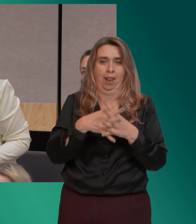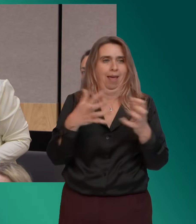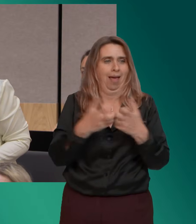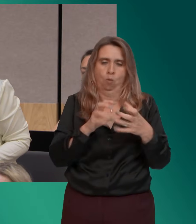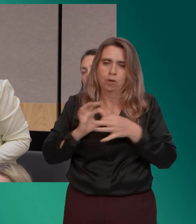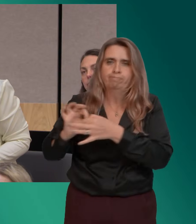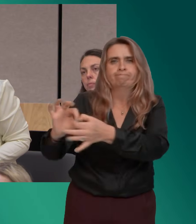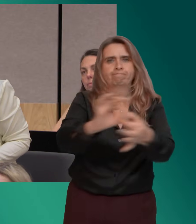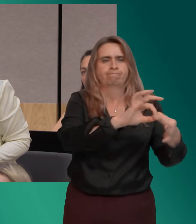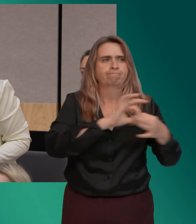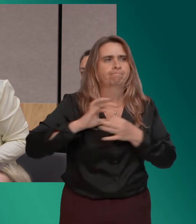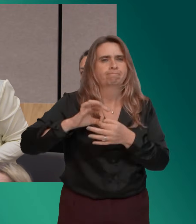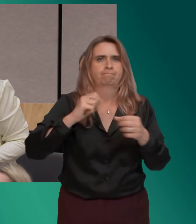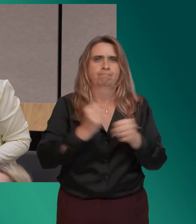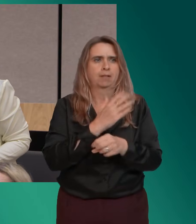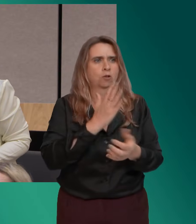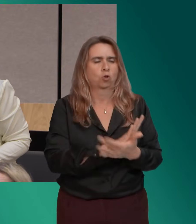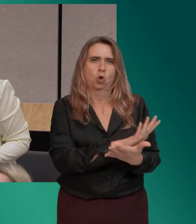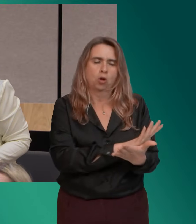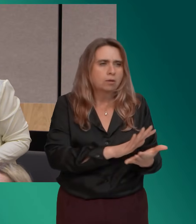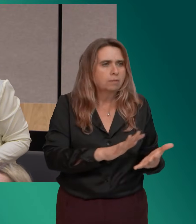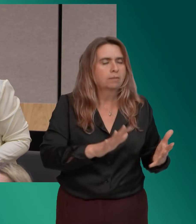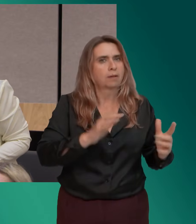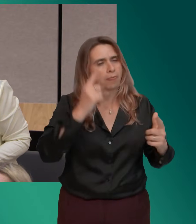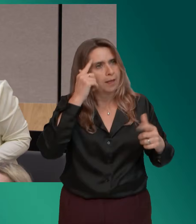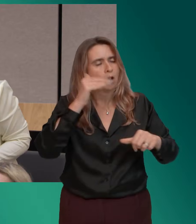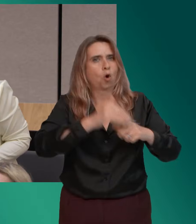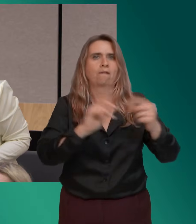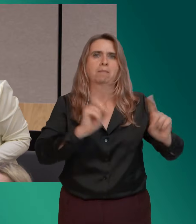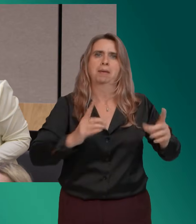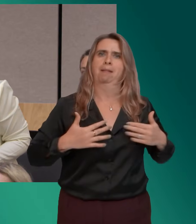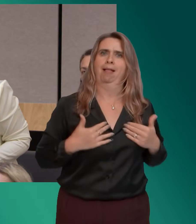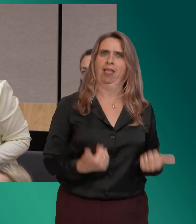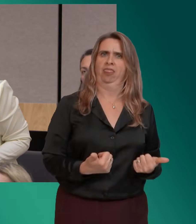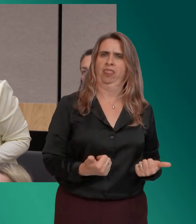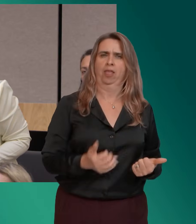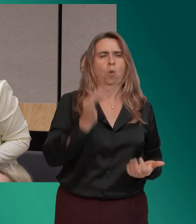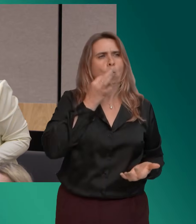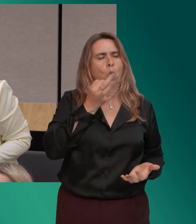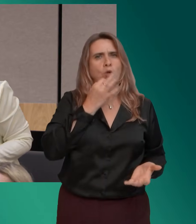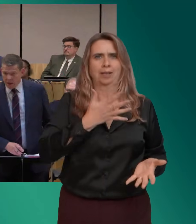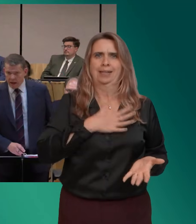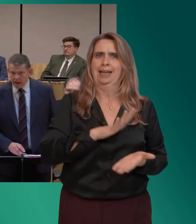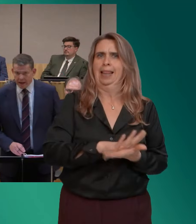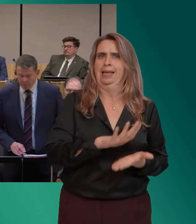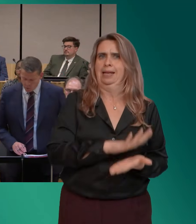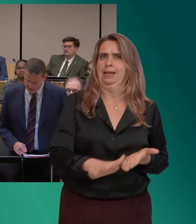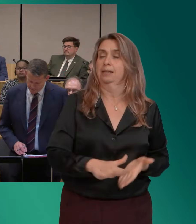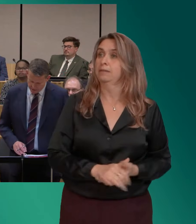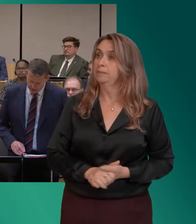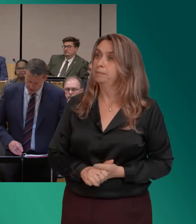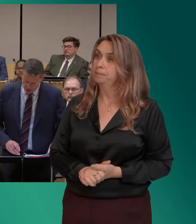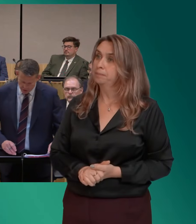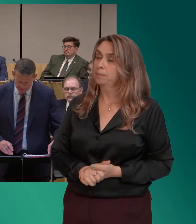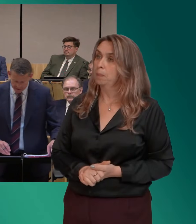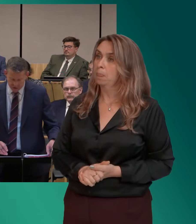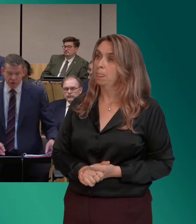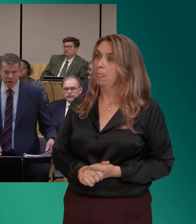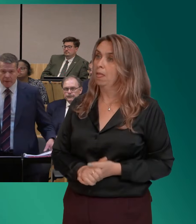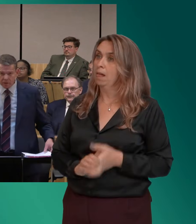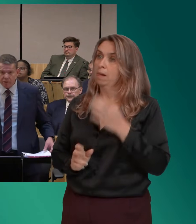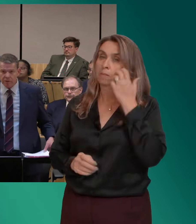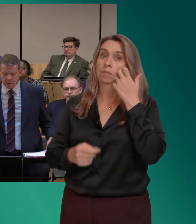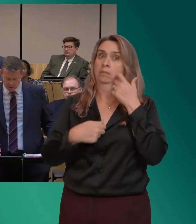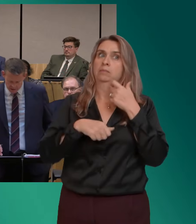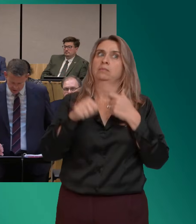take the necessary action to safeguard public health and improve water quality? I am aware of and